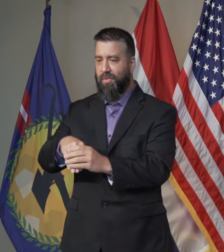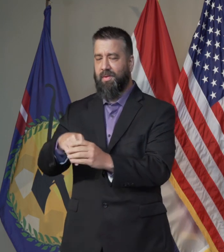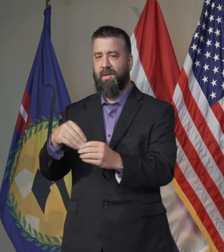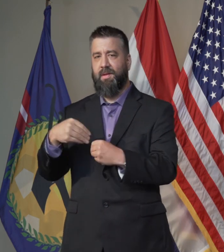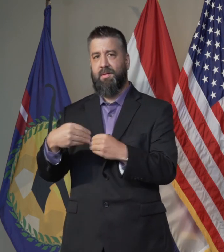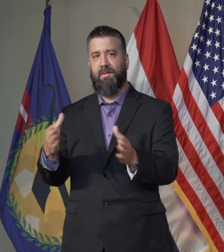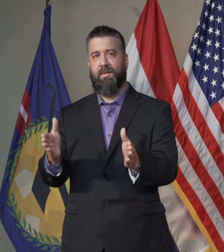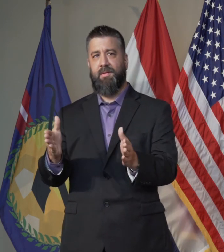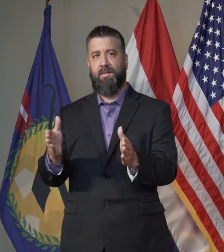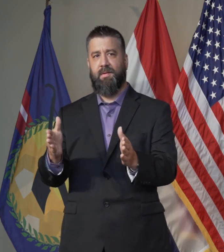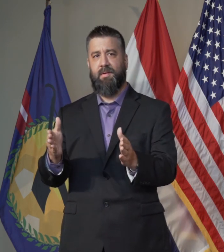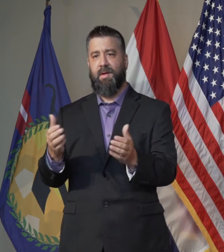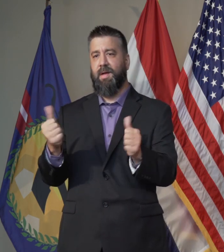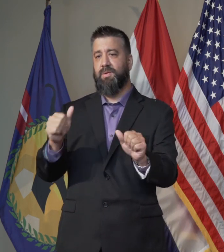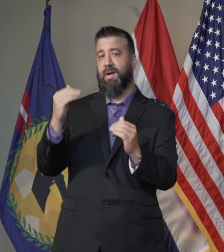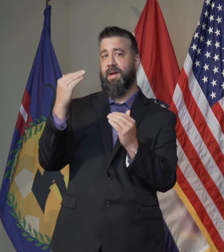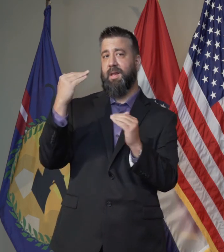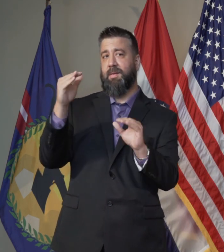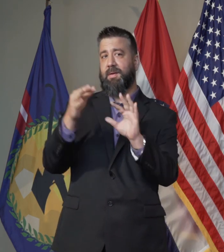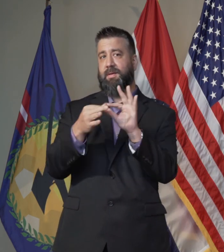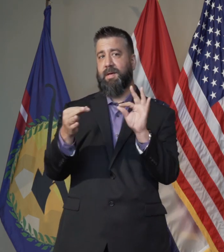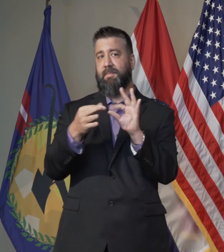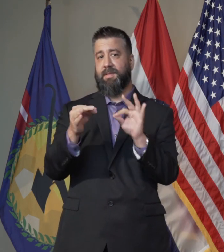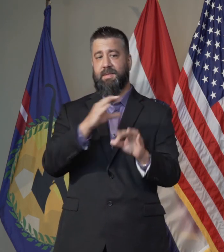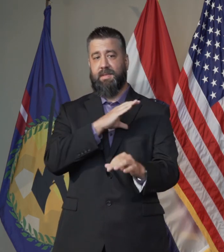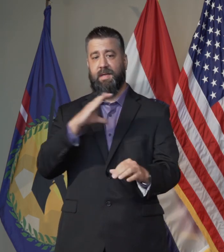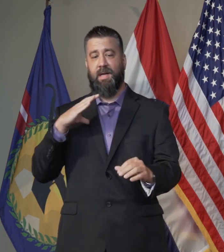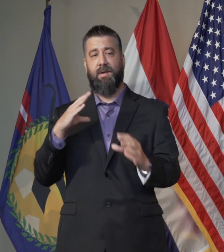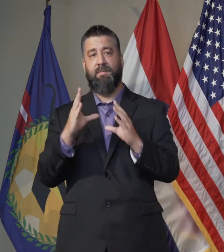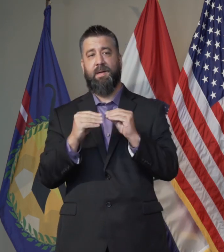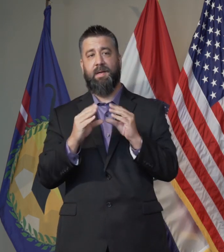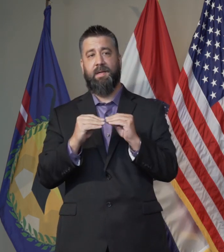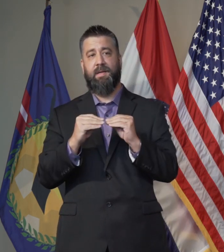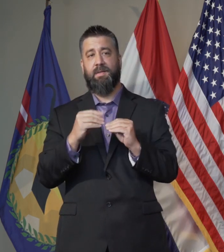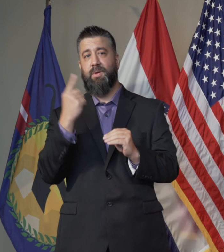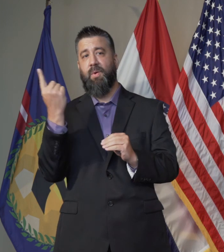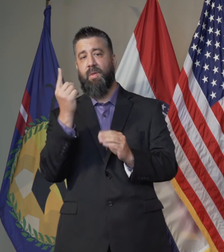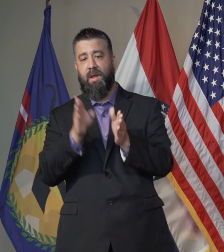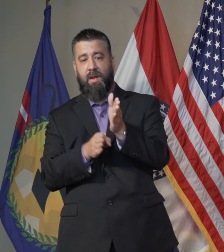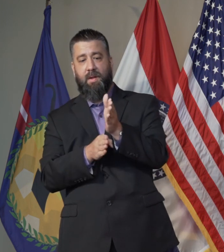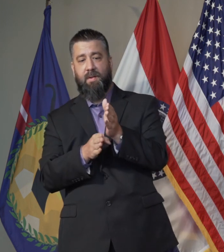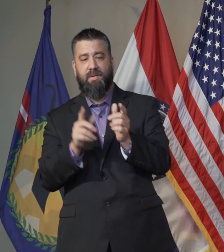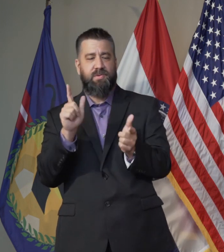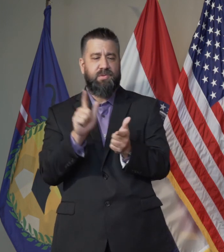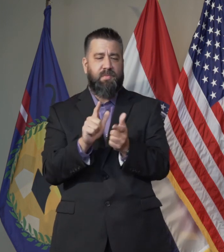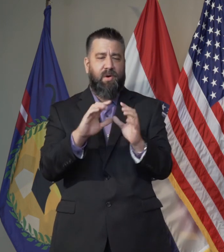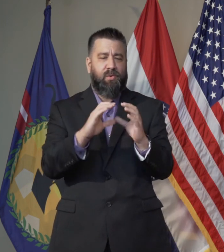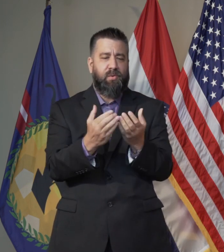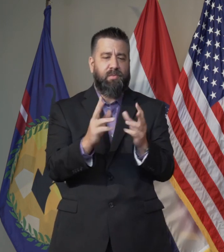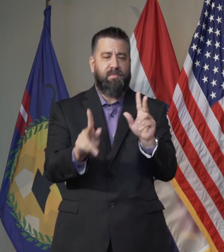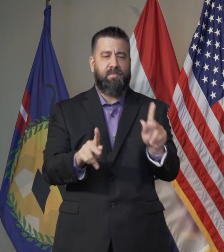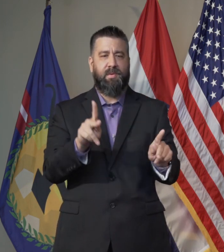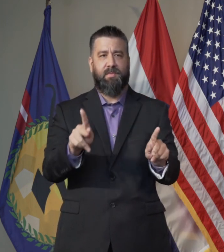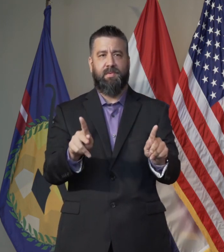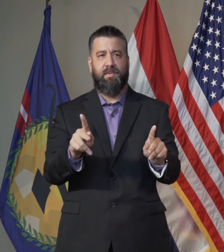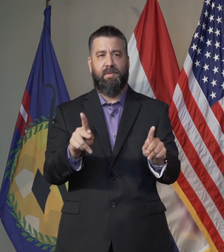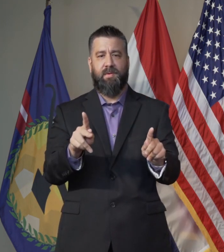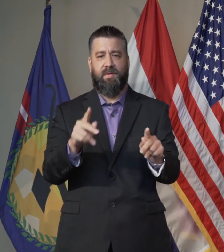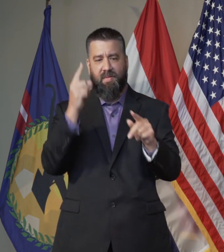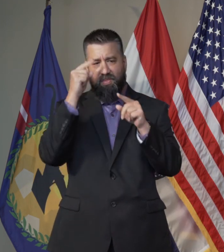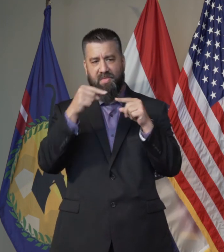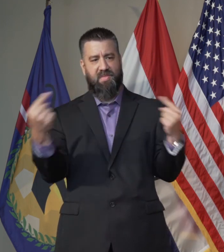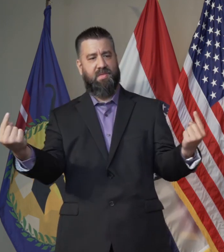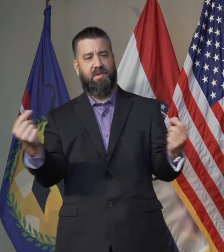comments at the council meetings so that only the minority of people in St. Louis County who are opposed to